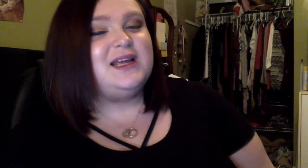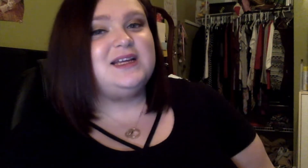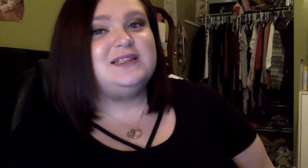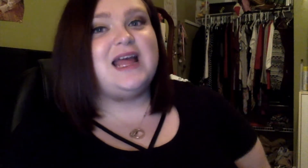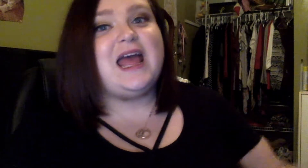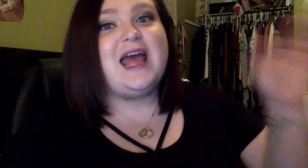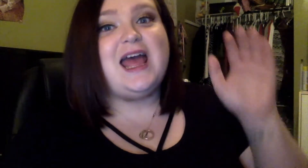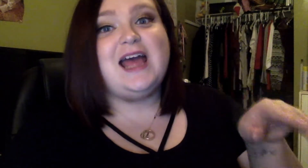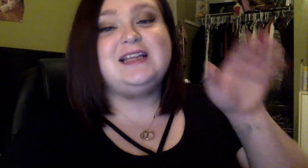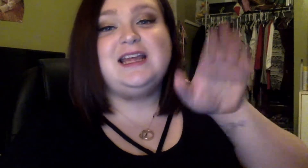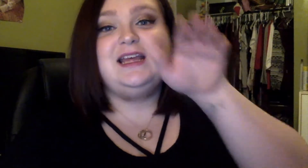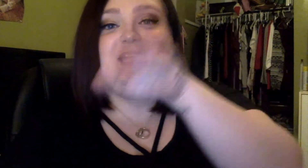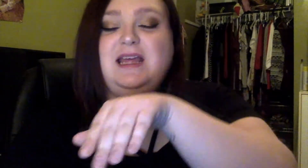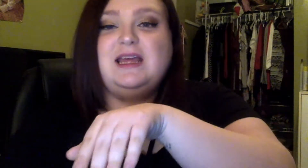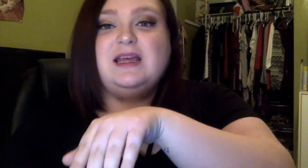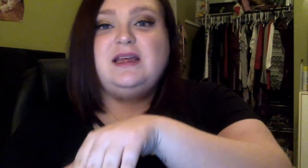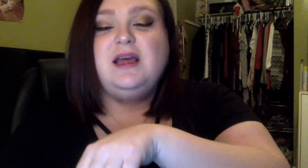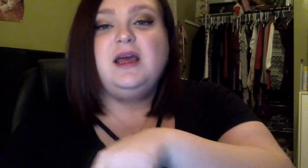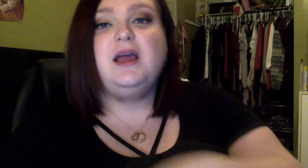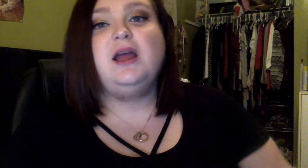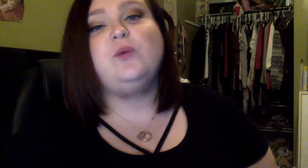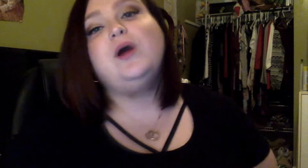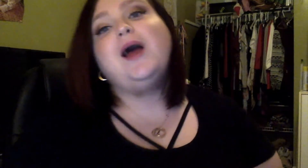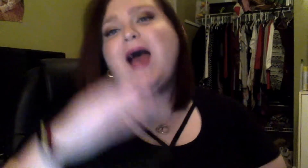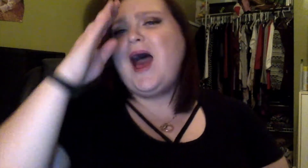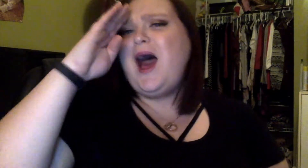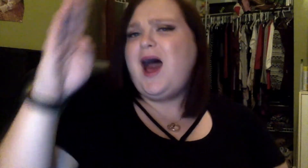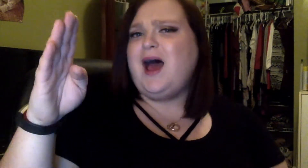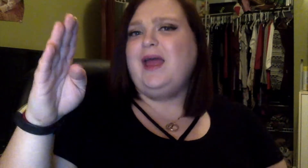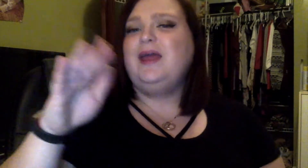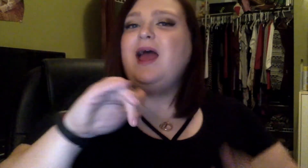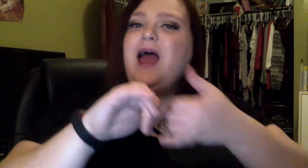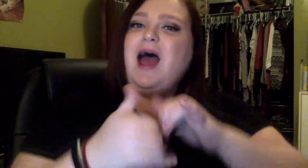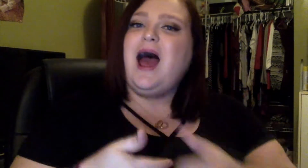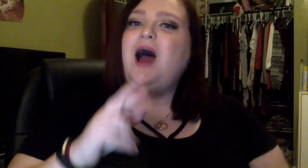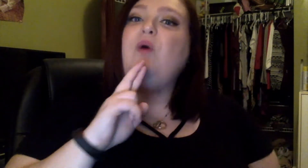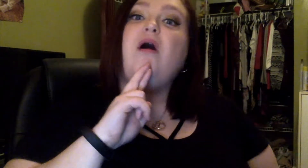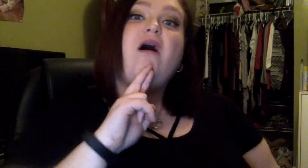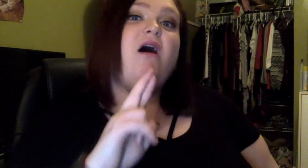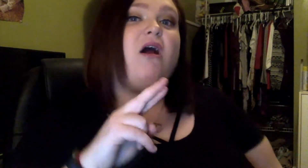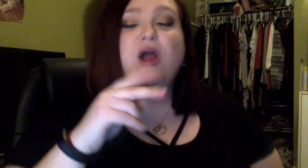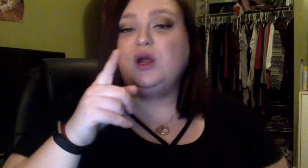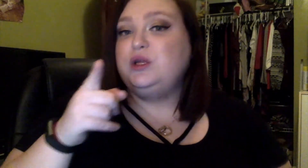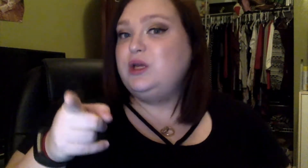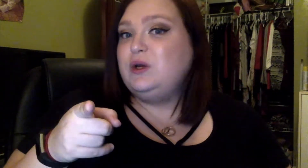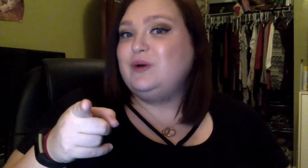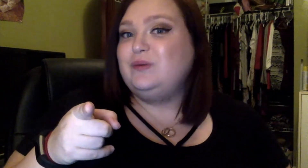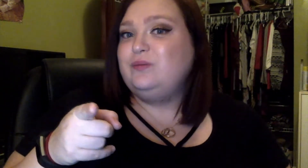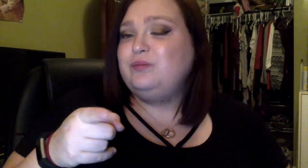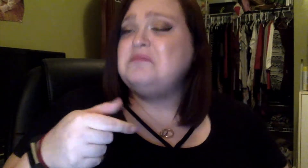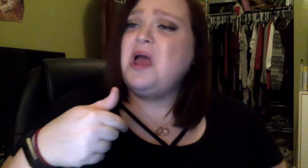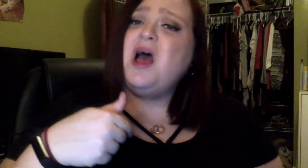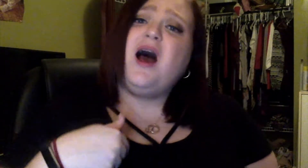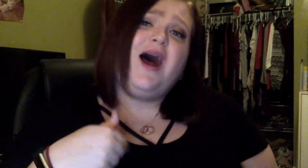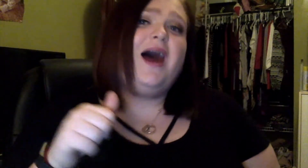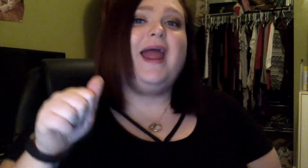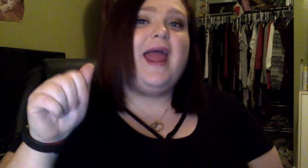in SEE, it's where hi, how are you? I